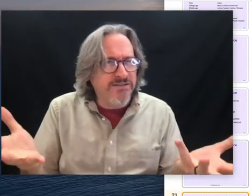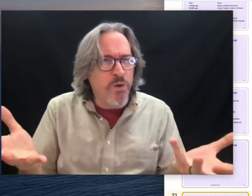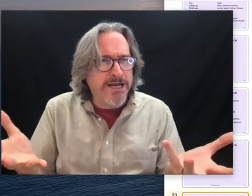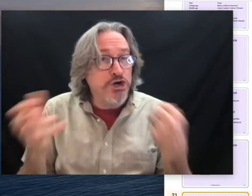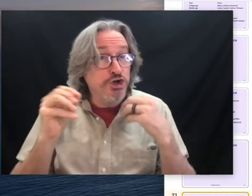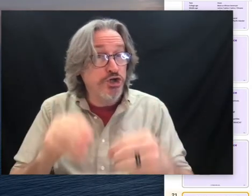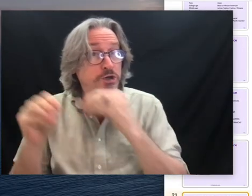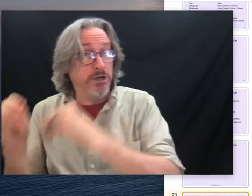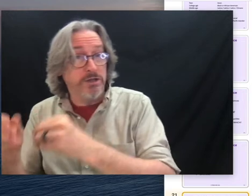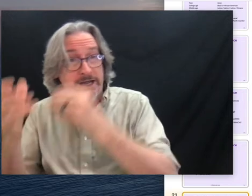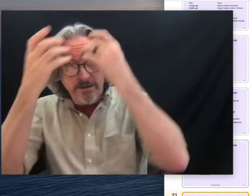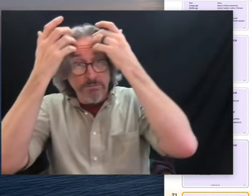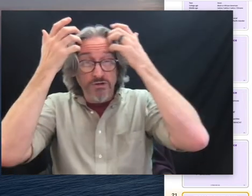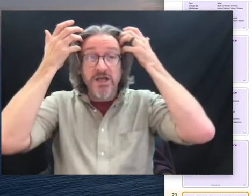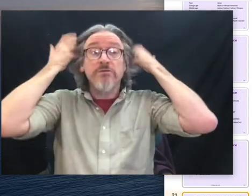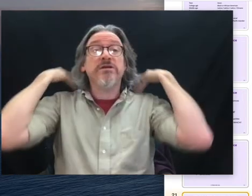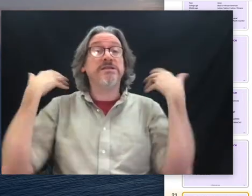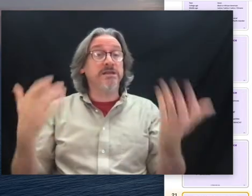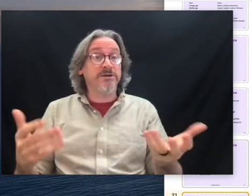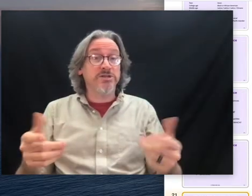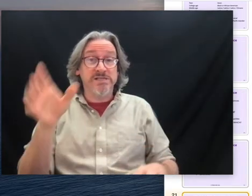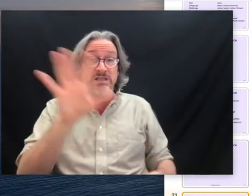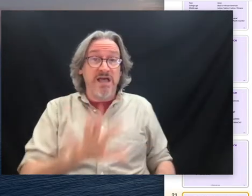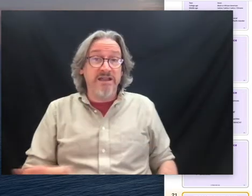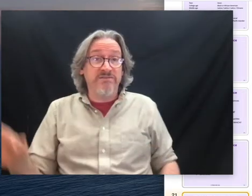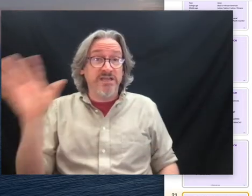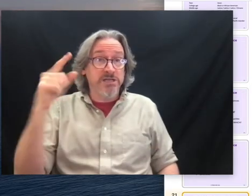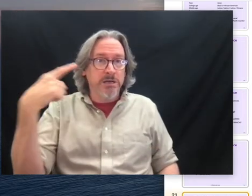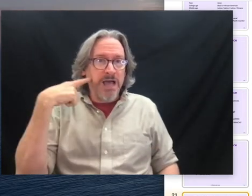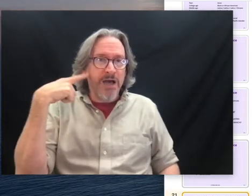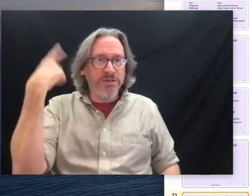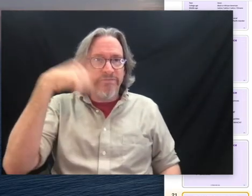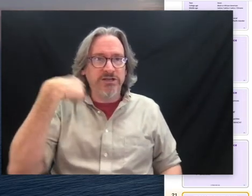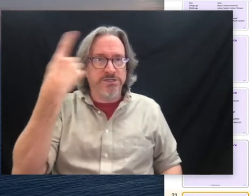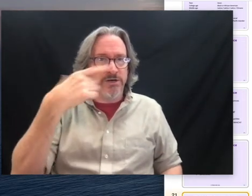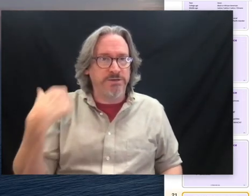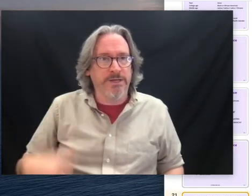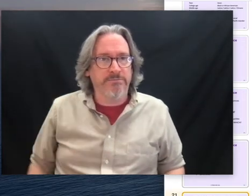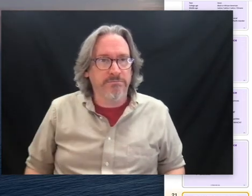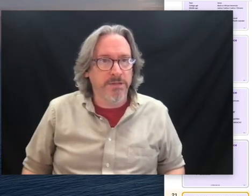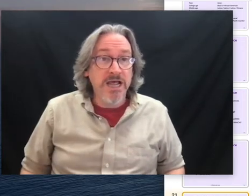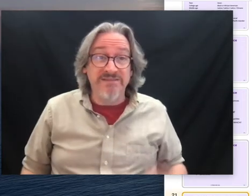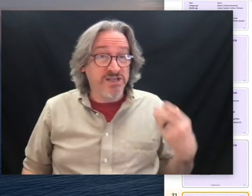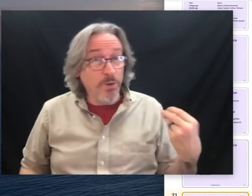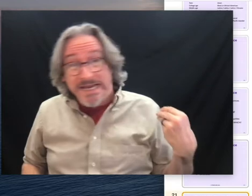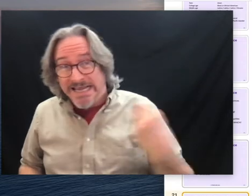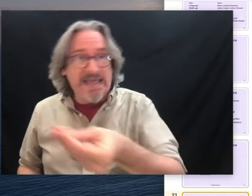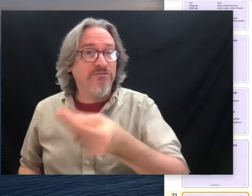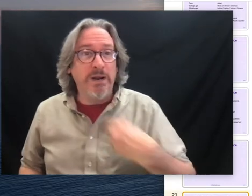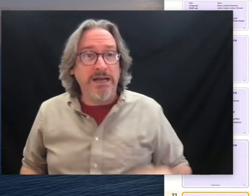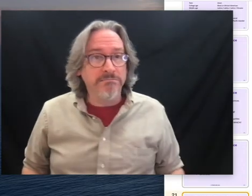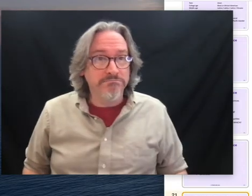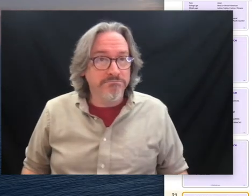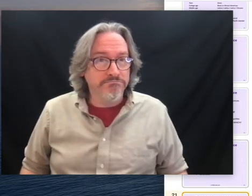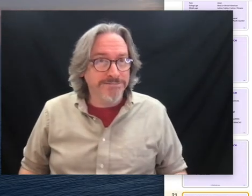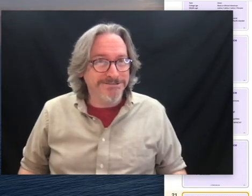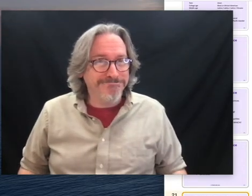feel of what it should look like. The other thing to think about too is a lot of these, how would the facial expression be? If someone gave